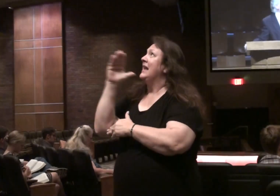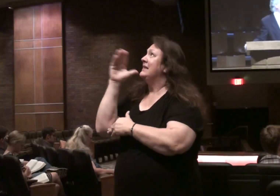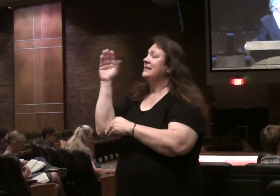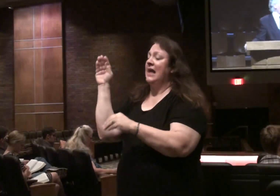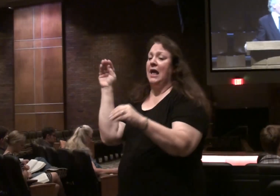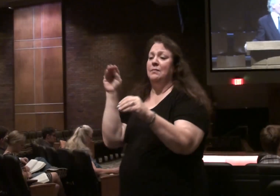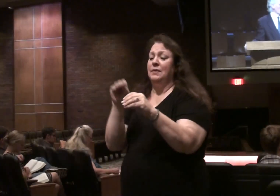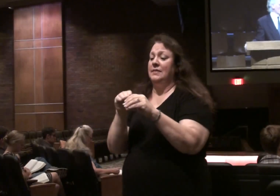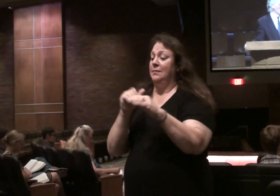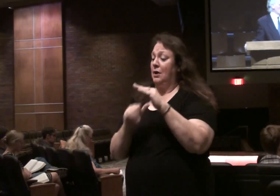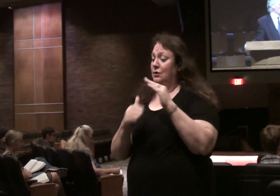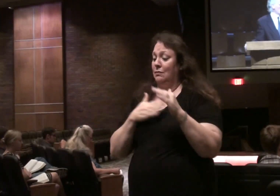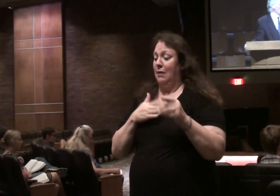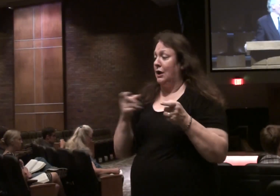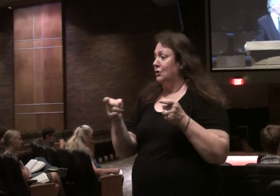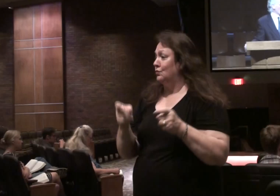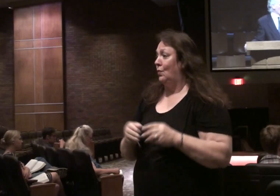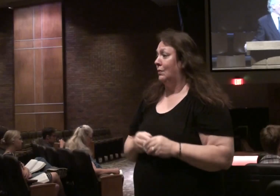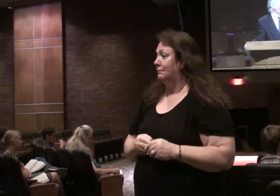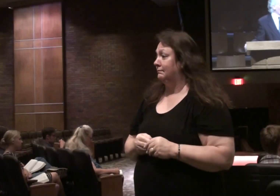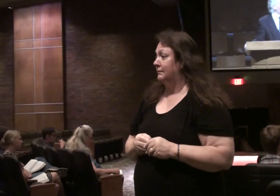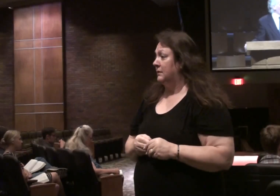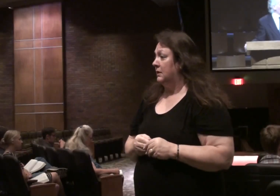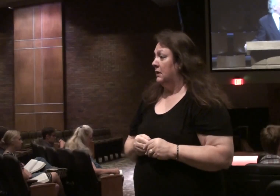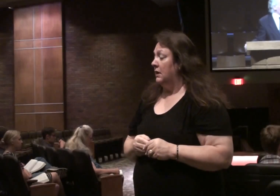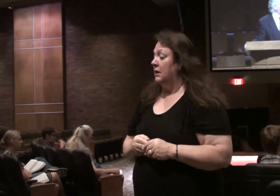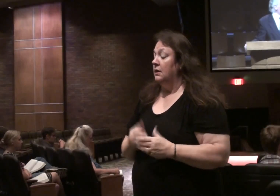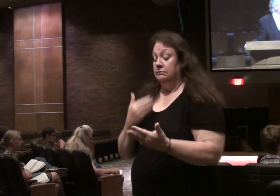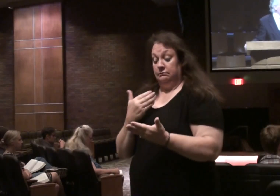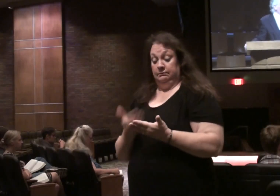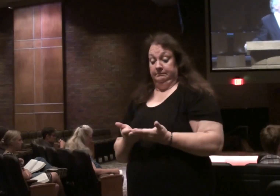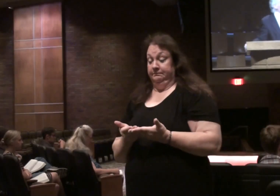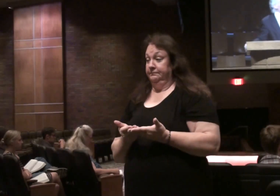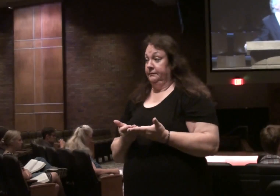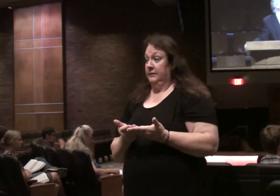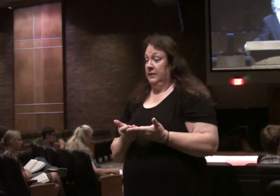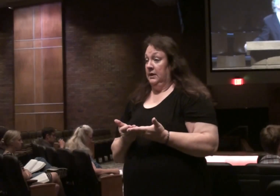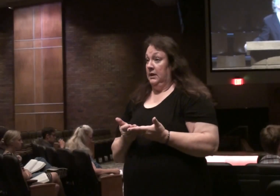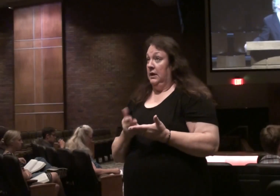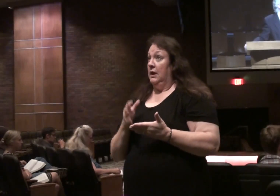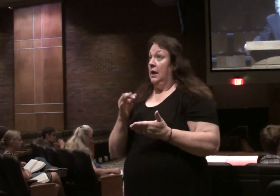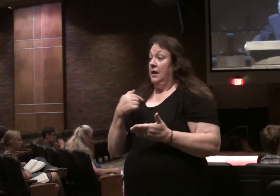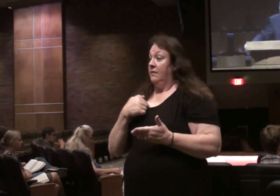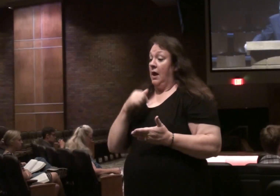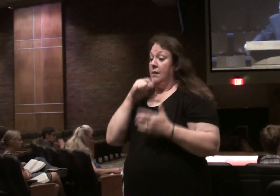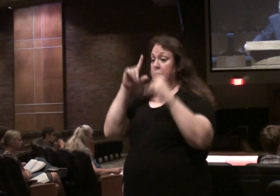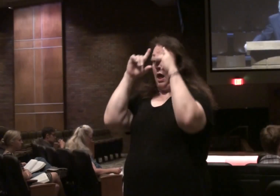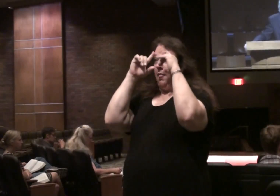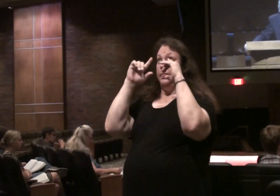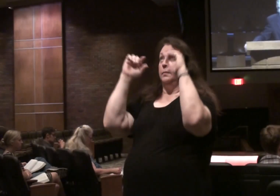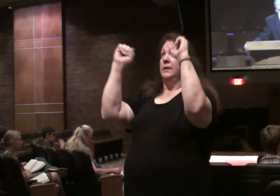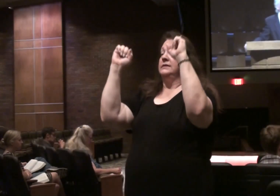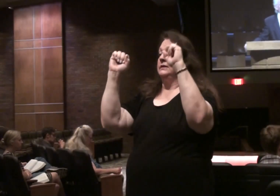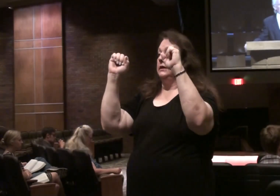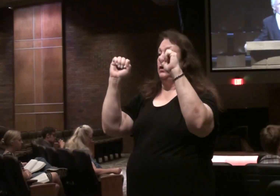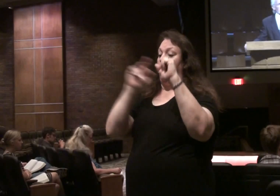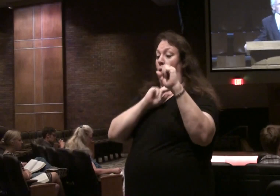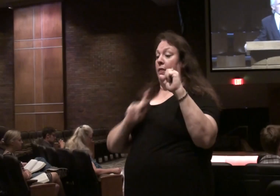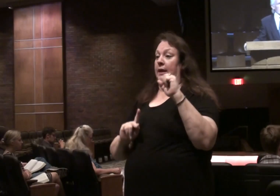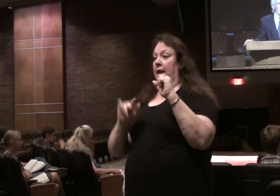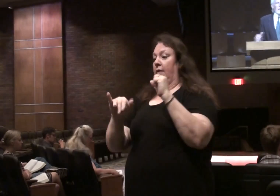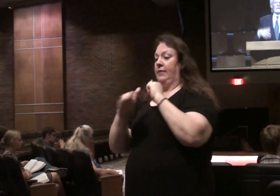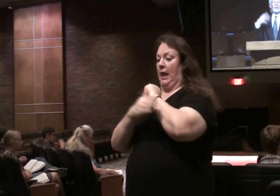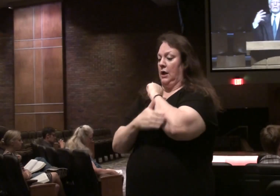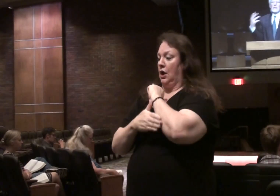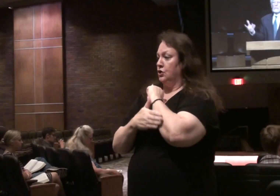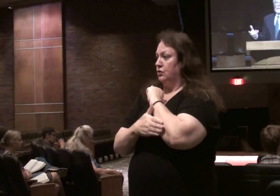them under our control. And one of the evidences is, if He has not made me the president of the country or the king of the